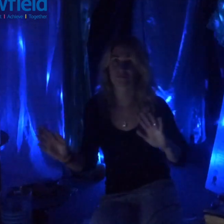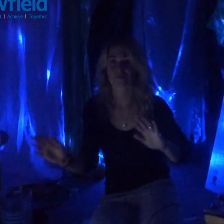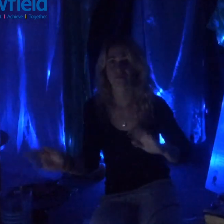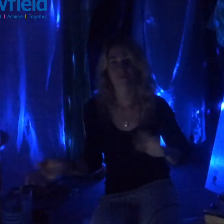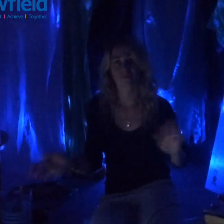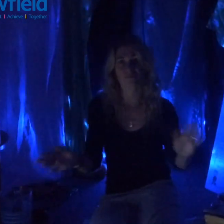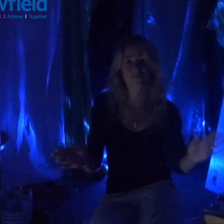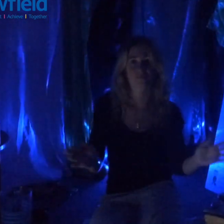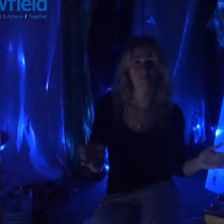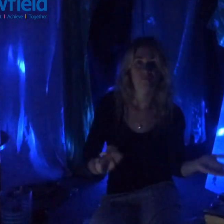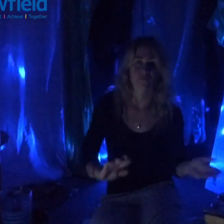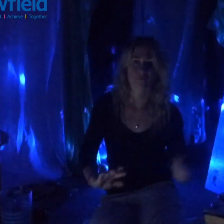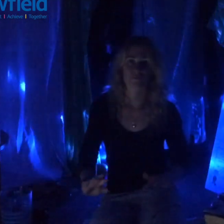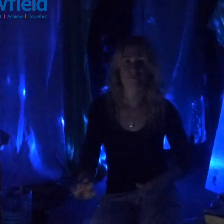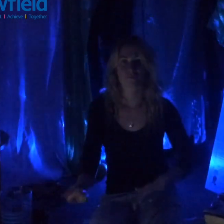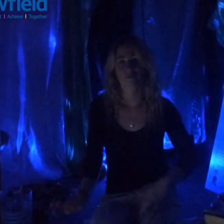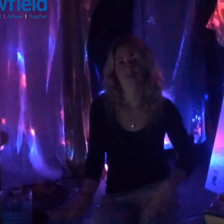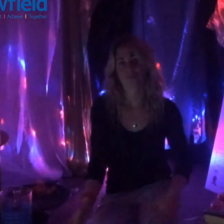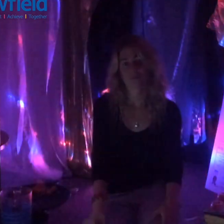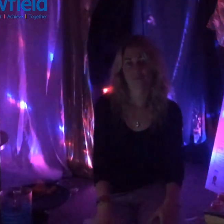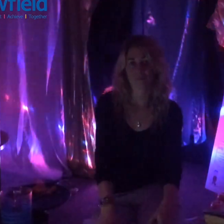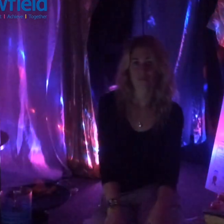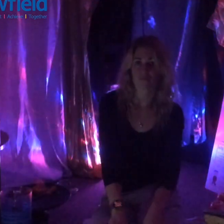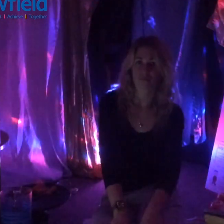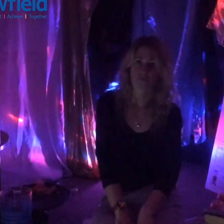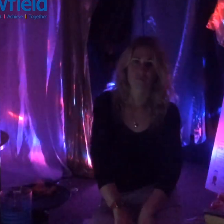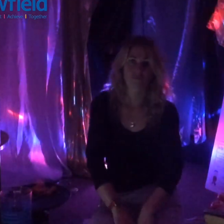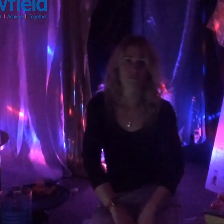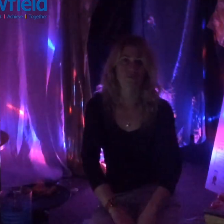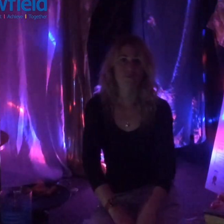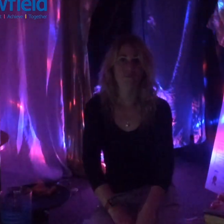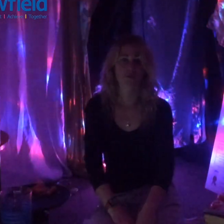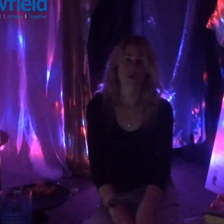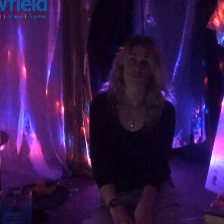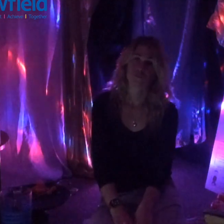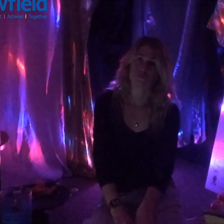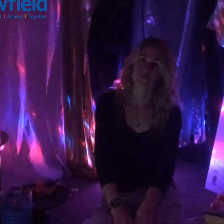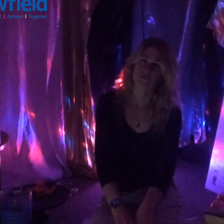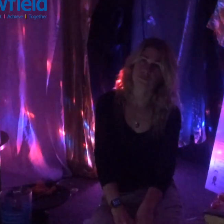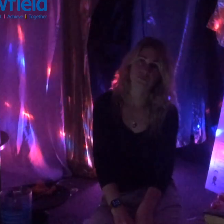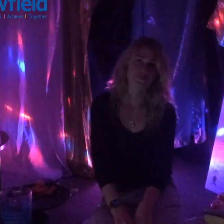We're getting